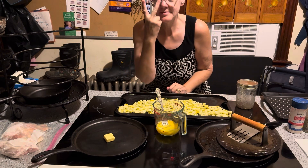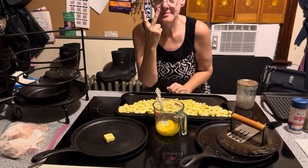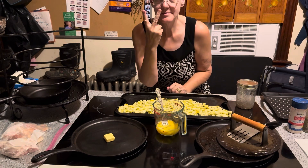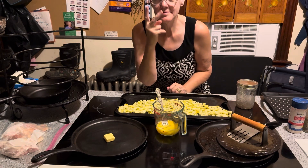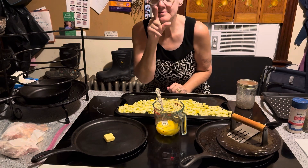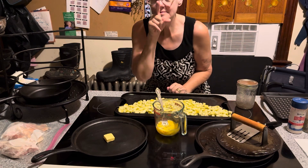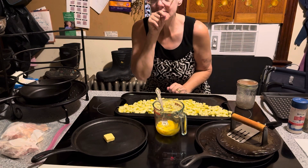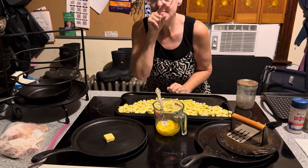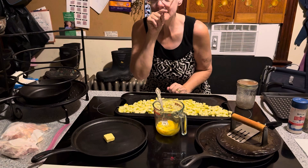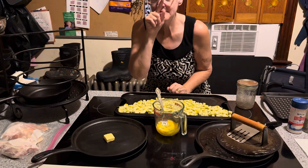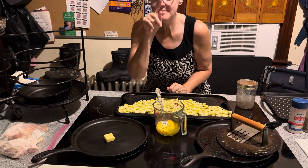my lunch.